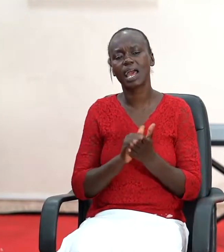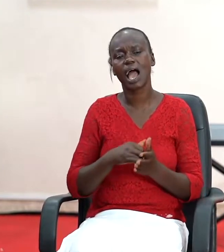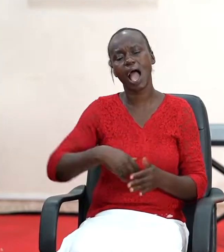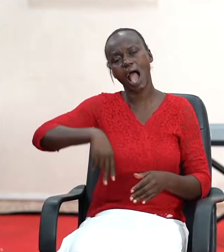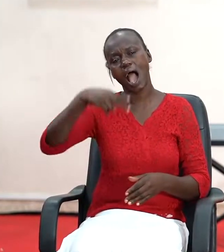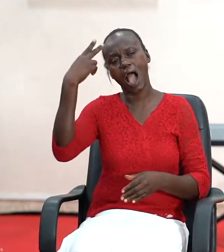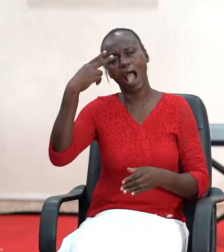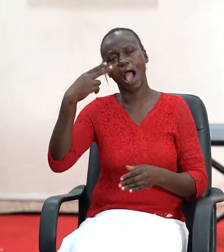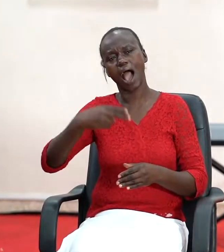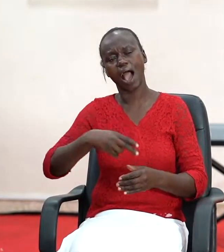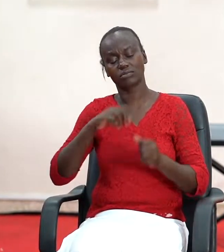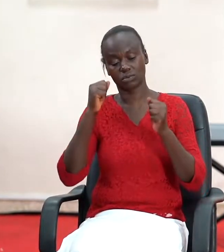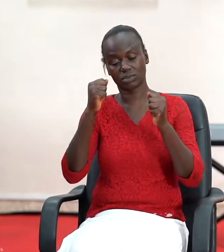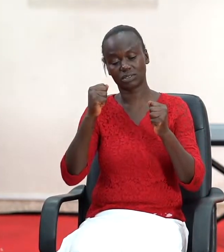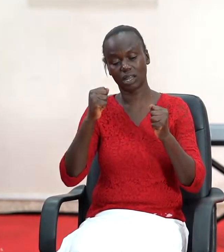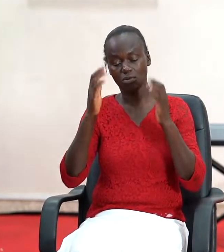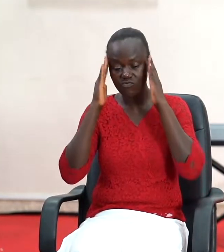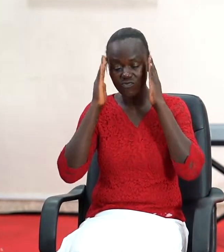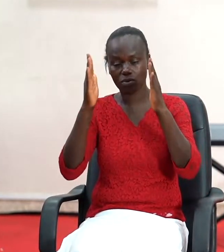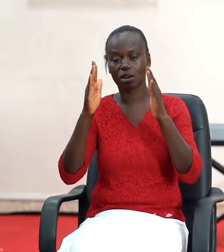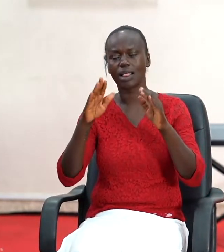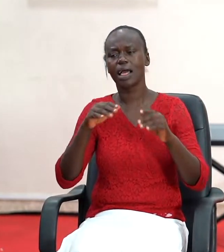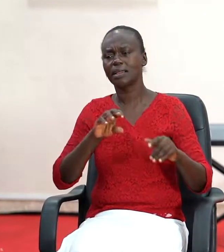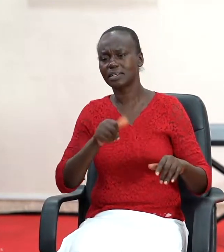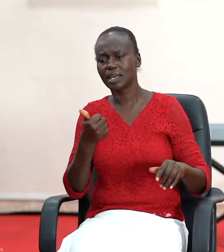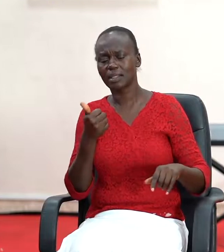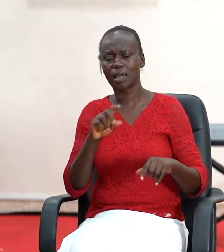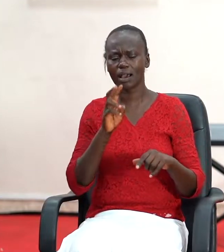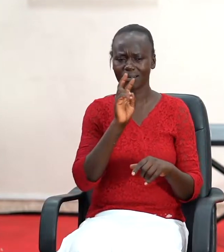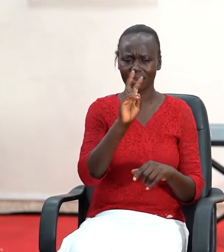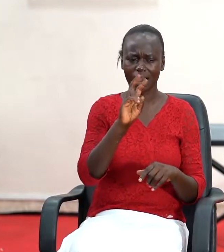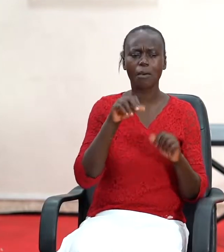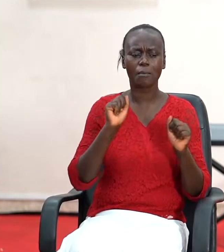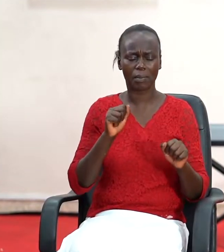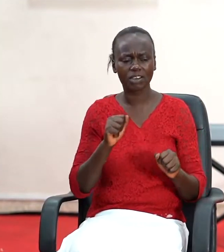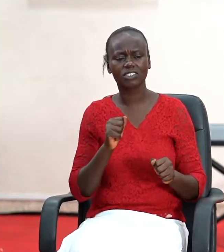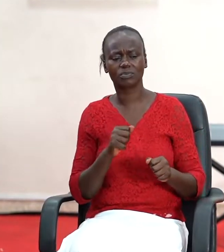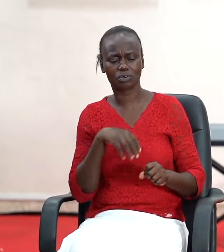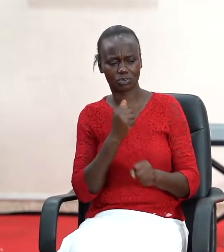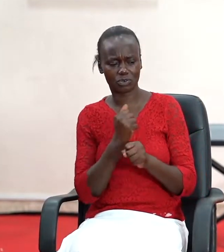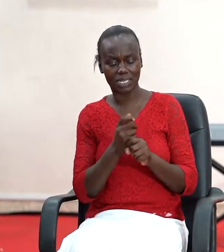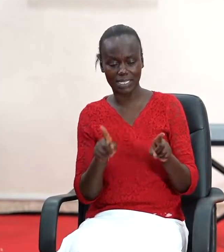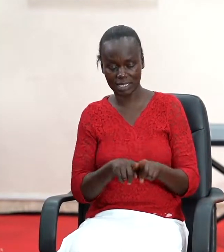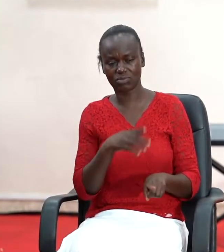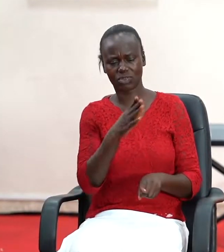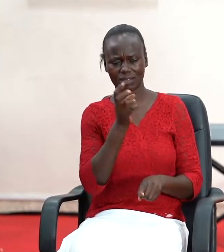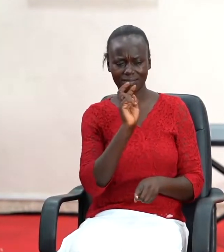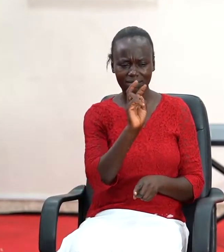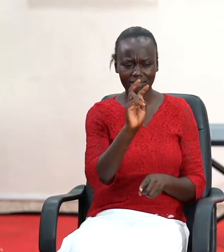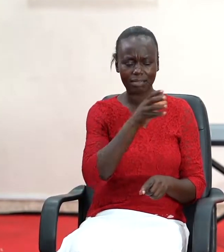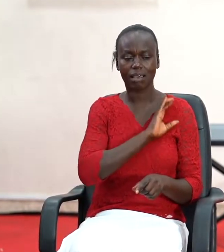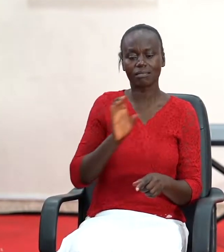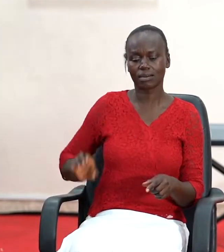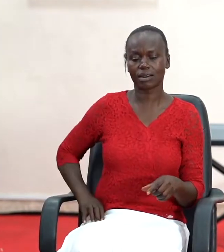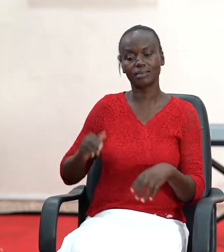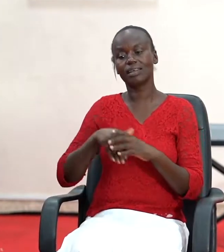in the society. Wase wakikuangalia, wanaweza kuemulate because wanakuona wanaona ni kama Christ ako ndani yako. Manze, you